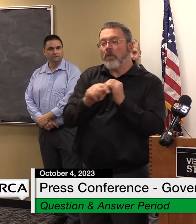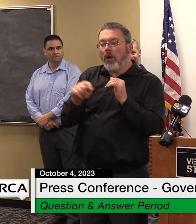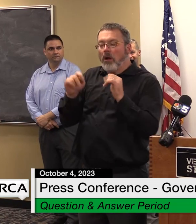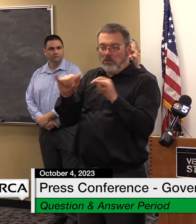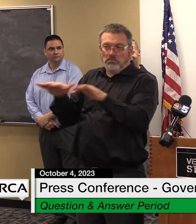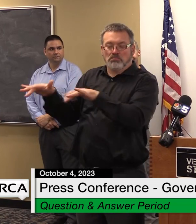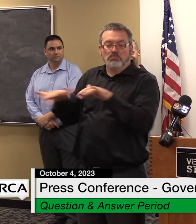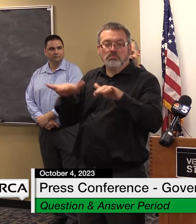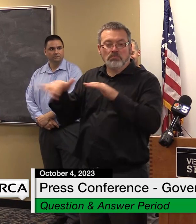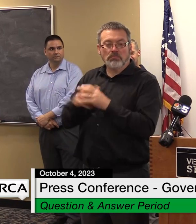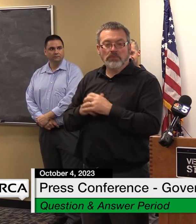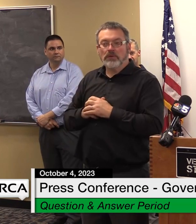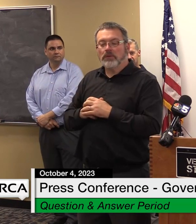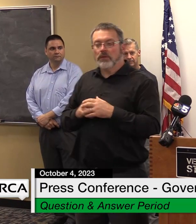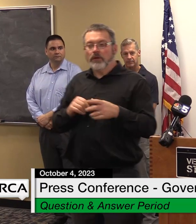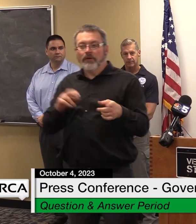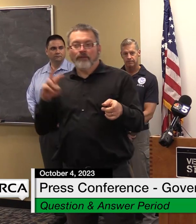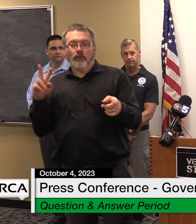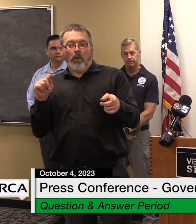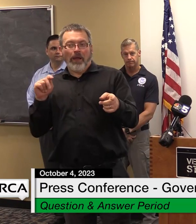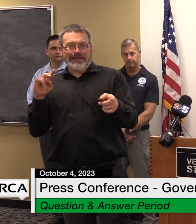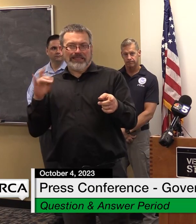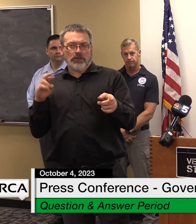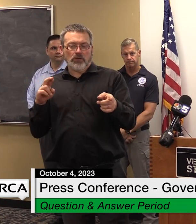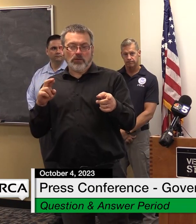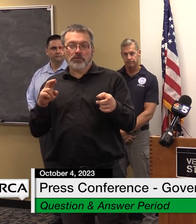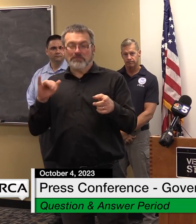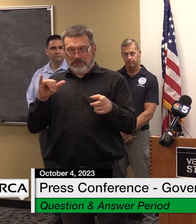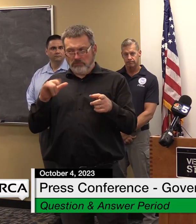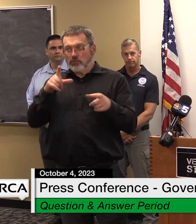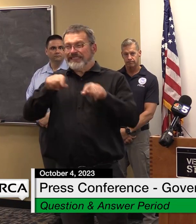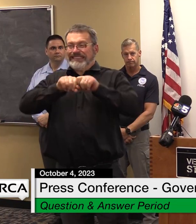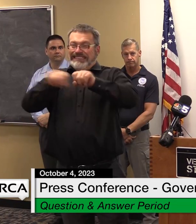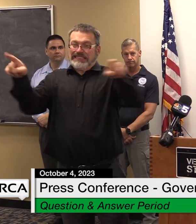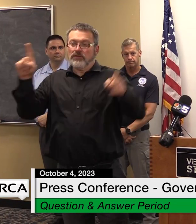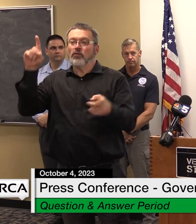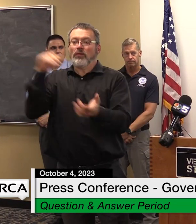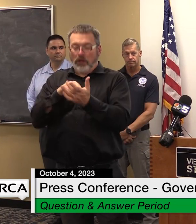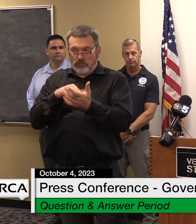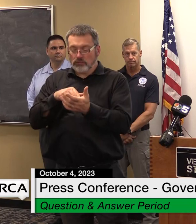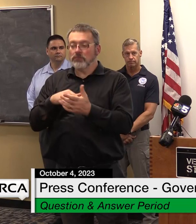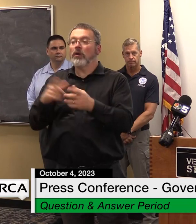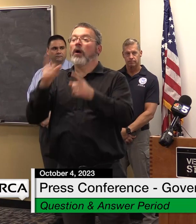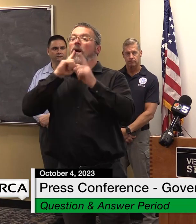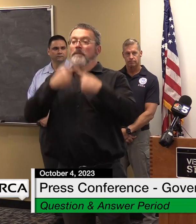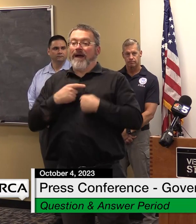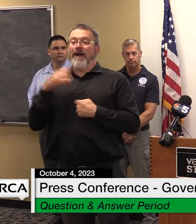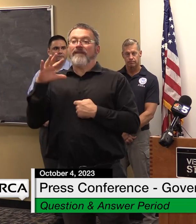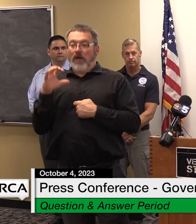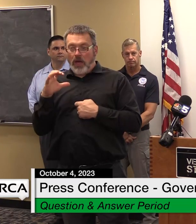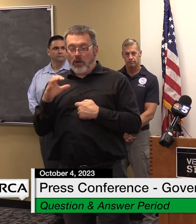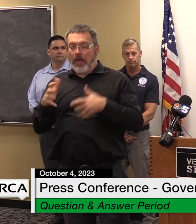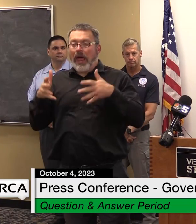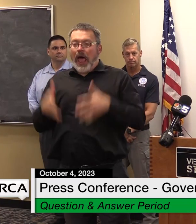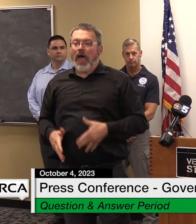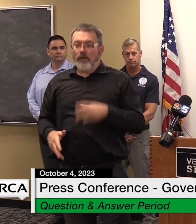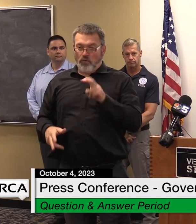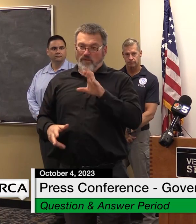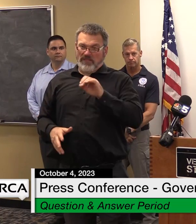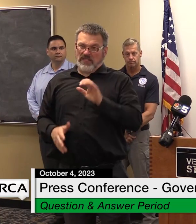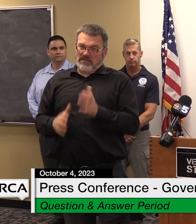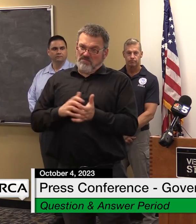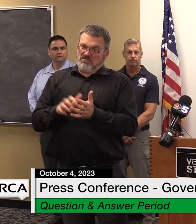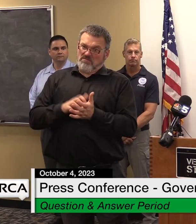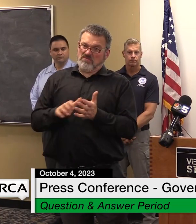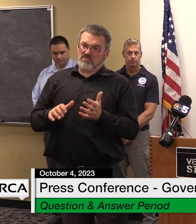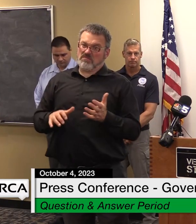So of the original 1,000, only about 250 still don't have heat that we know of. Or is it just that that's how many